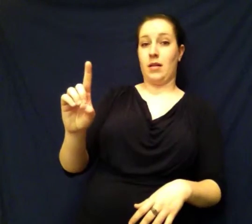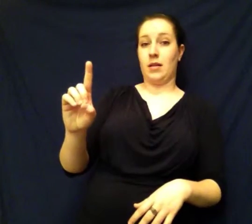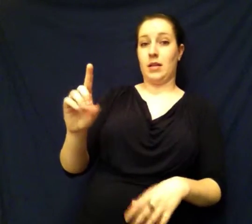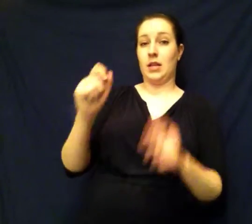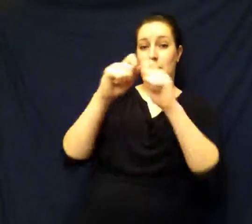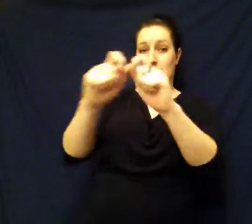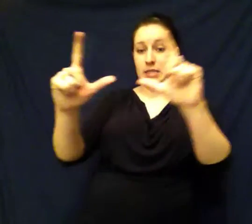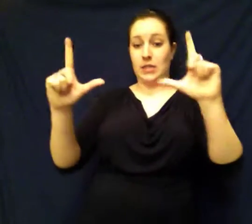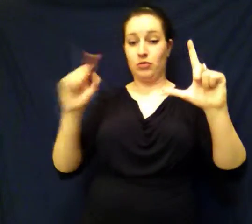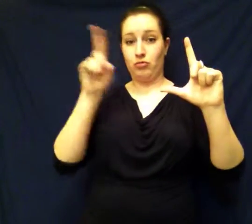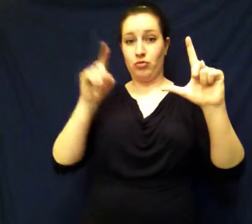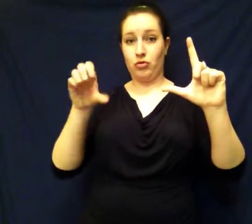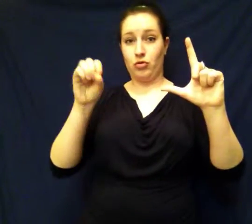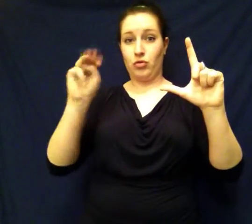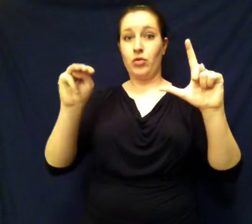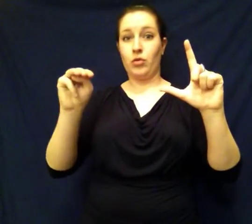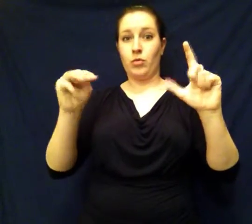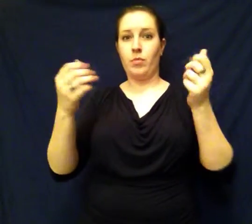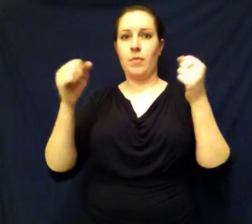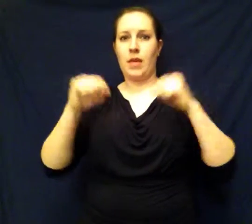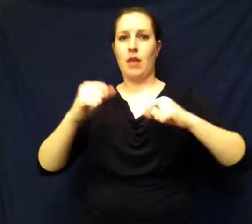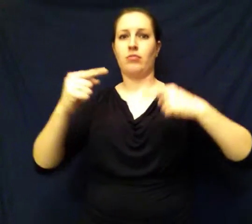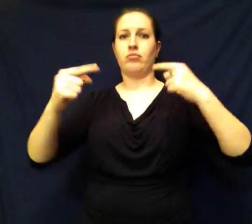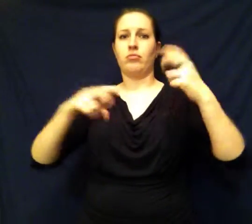crawl over rougher terrain, give you a better field of view.